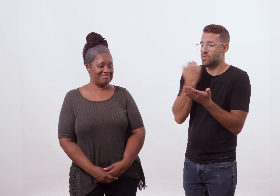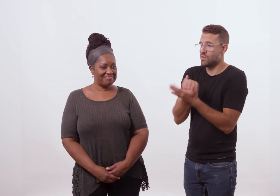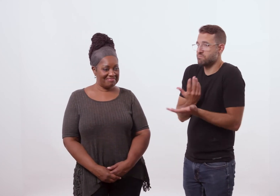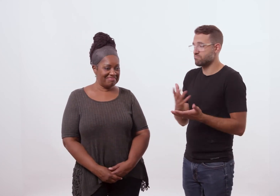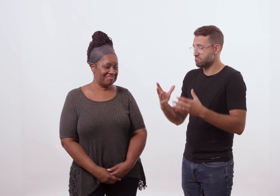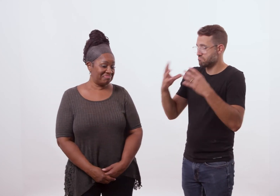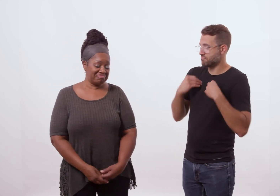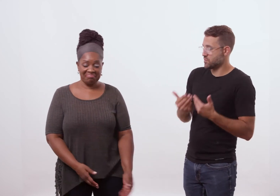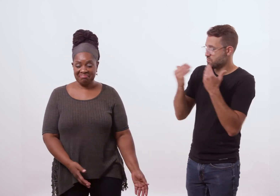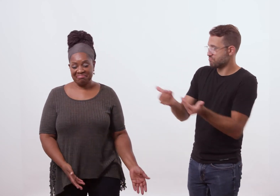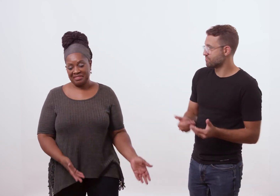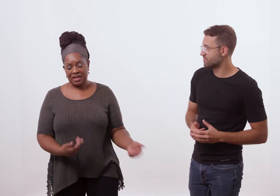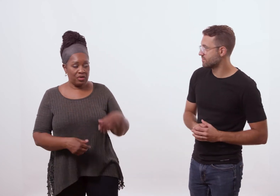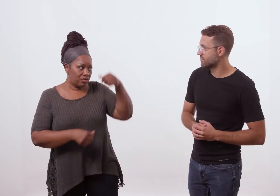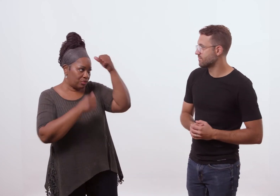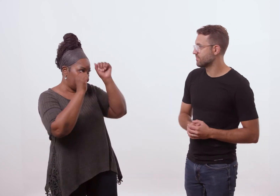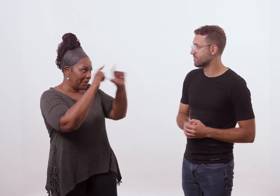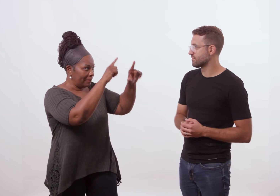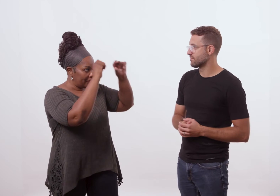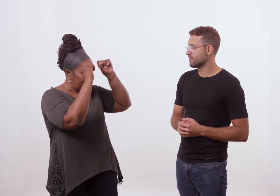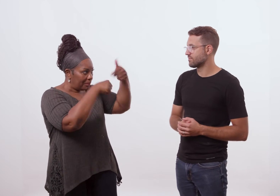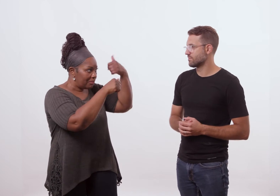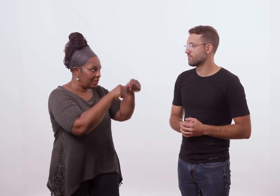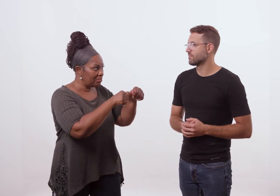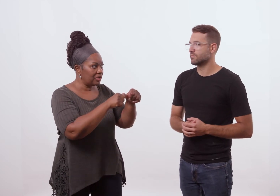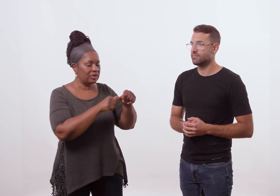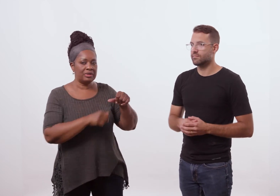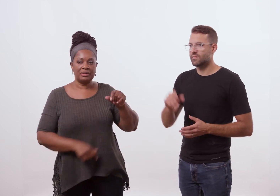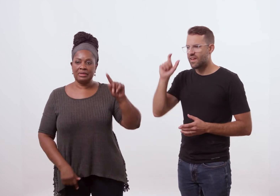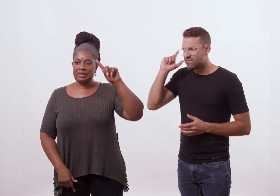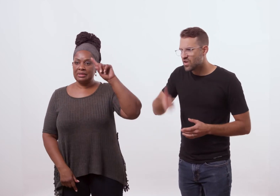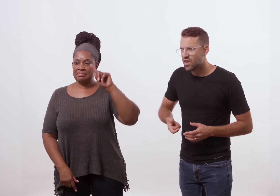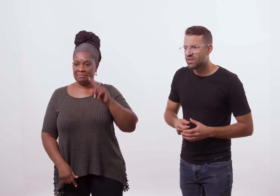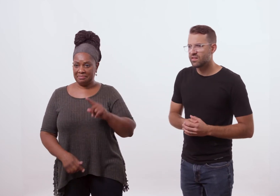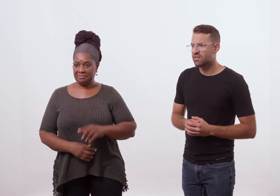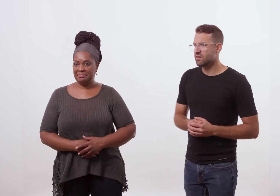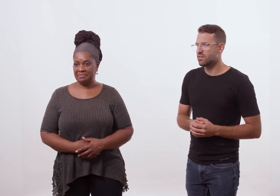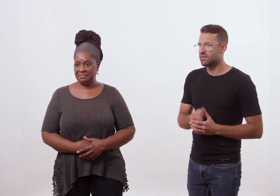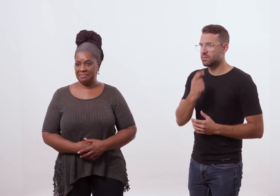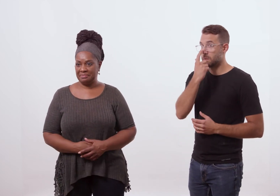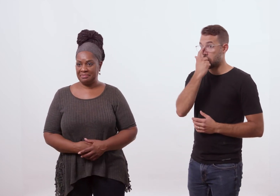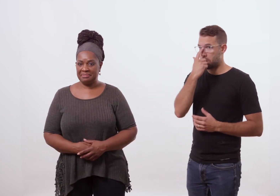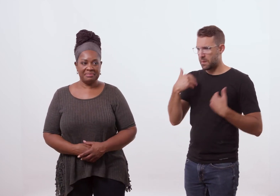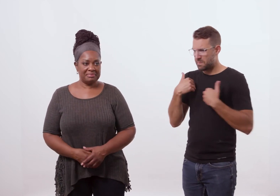Go! Remember. Nightfall! Hold the beast back a moment longer.